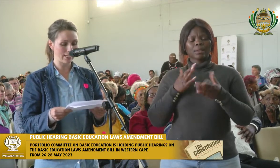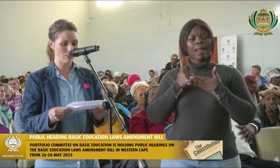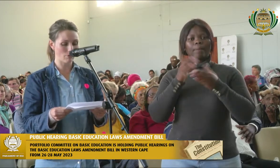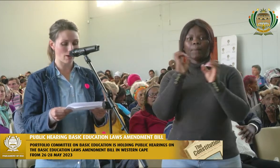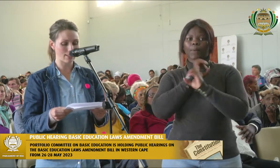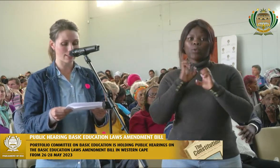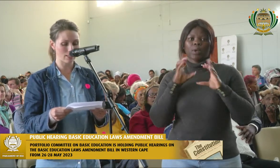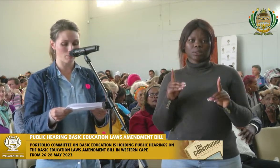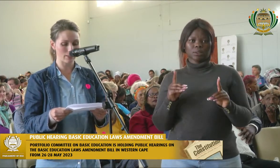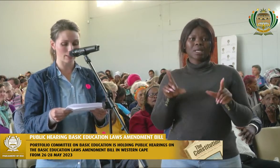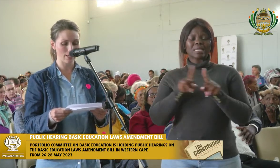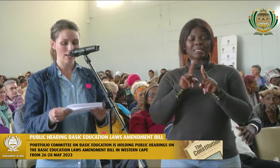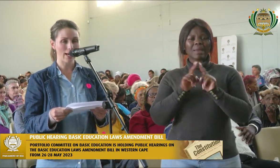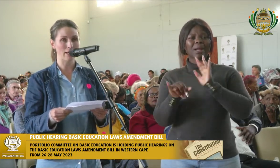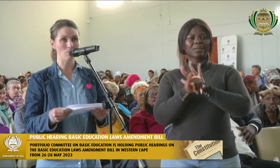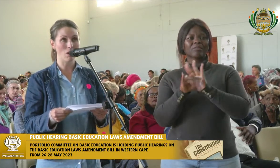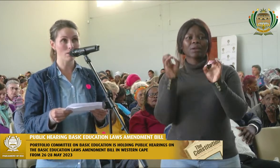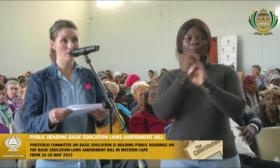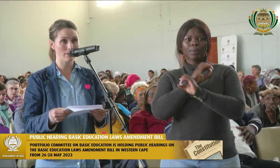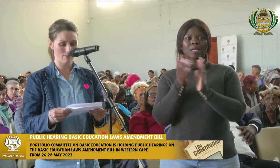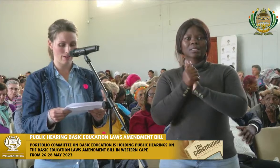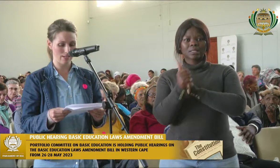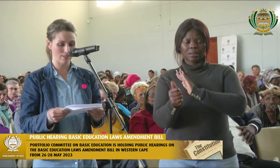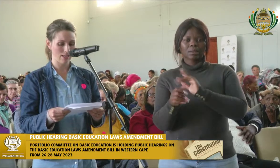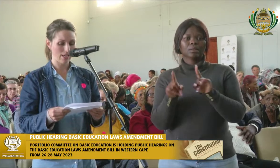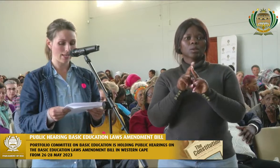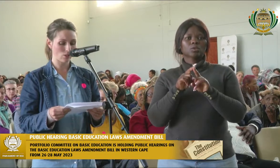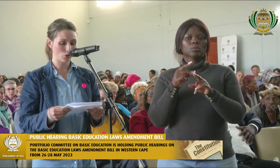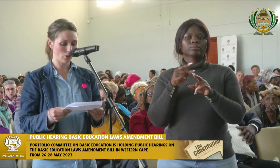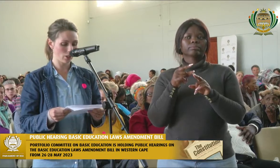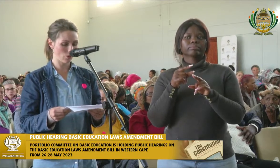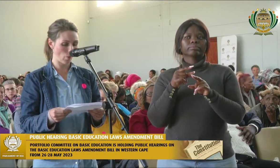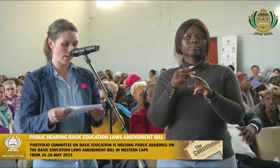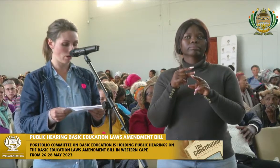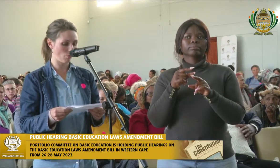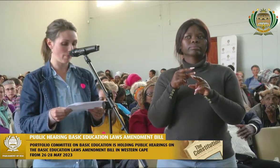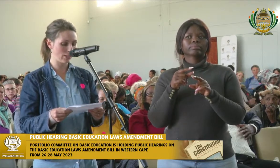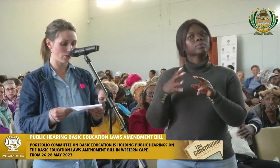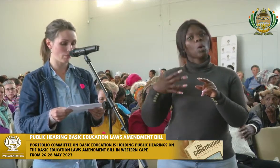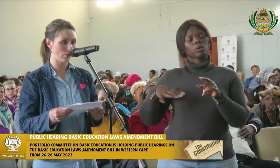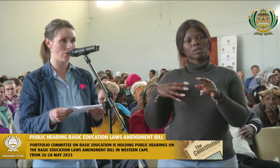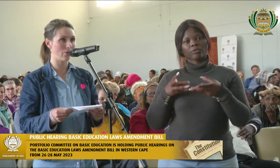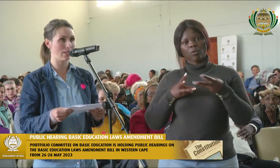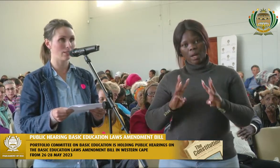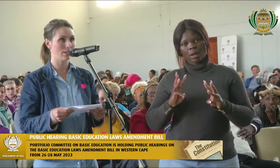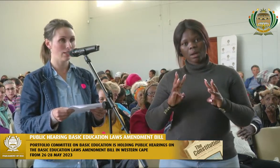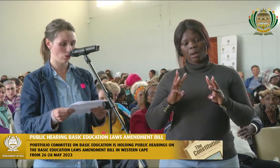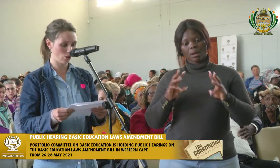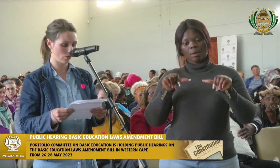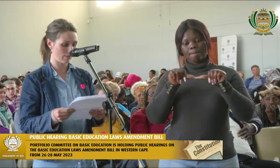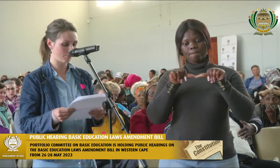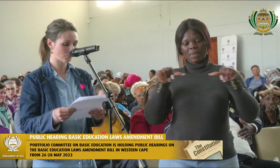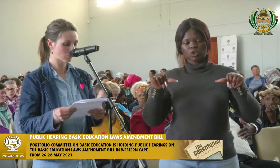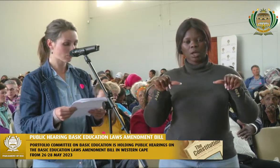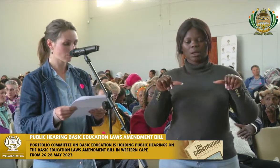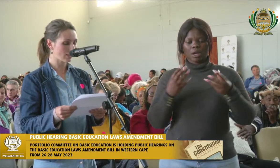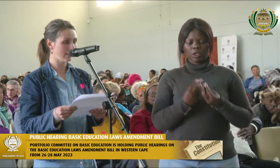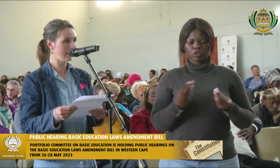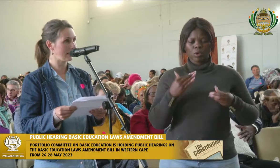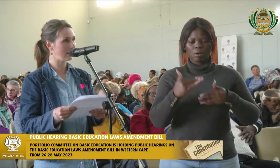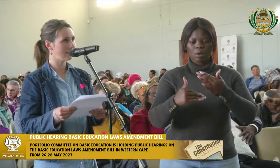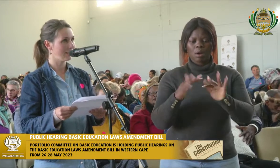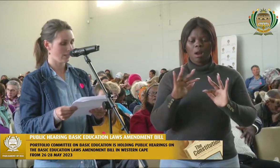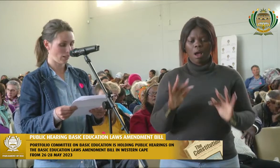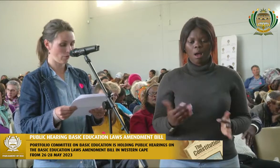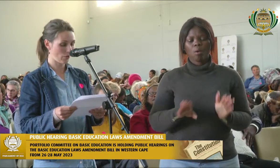which identify skill building and mastering grades as alternative way of measuring progress in children.